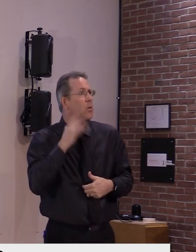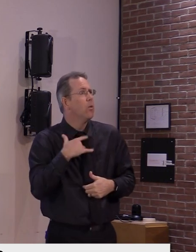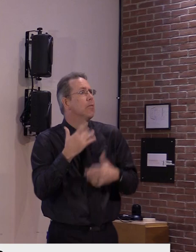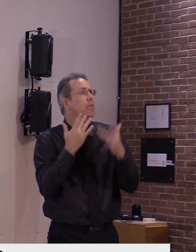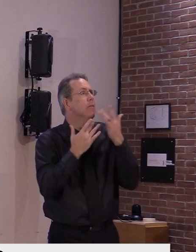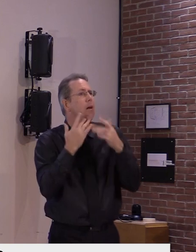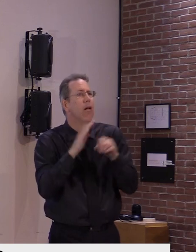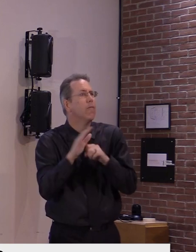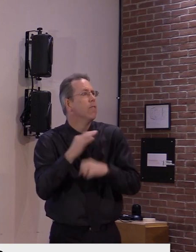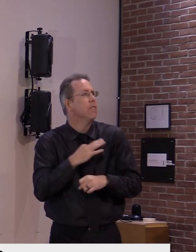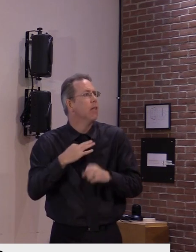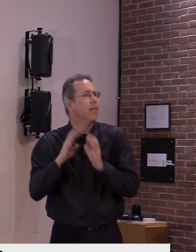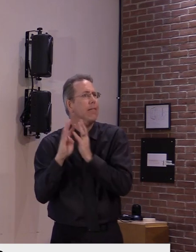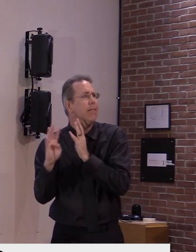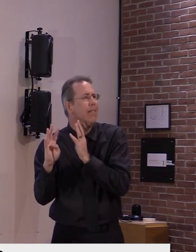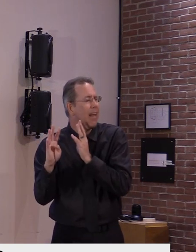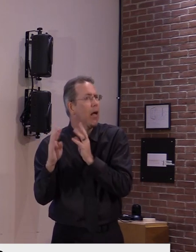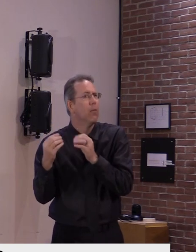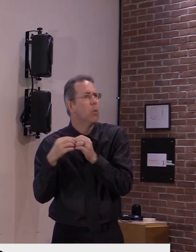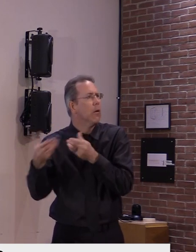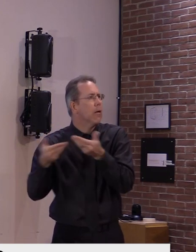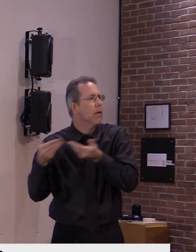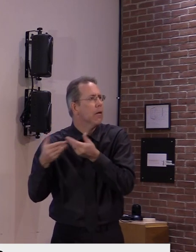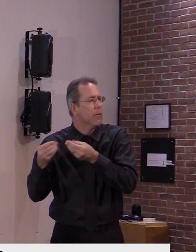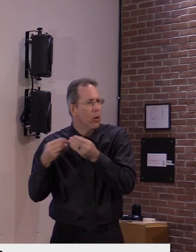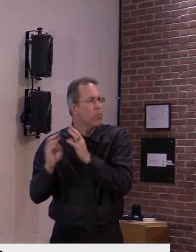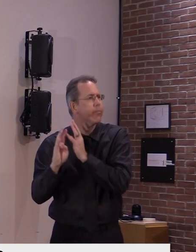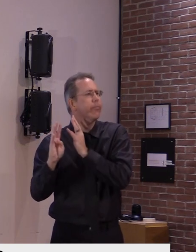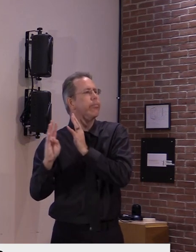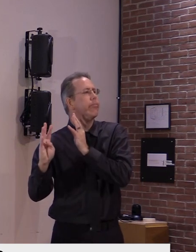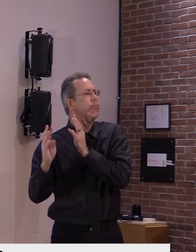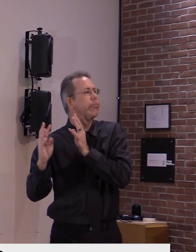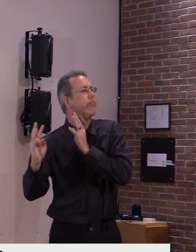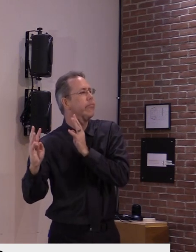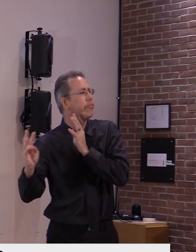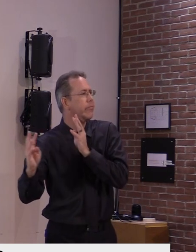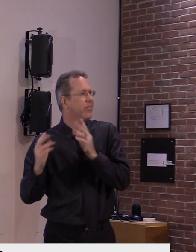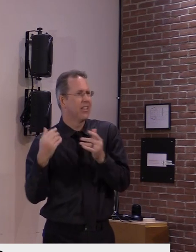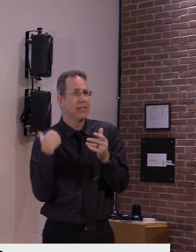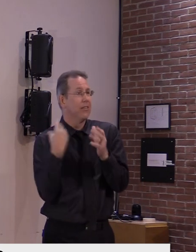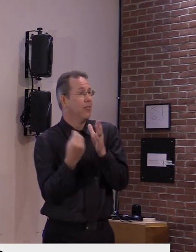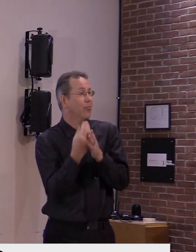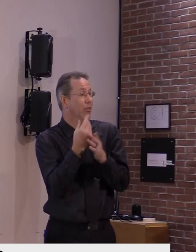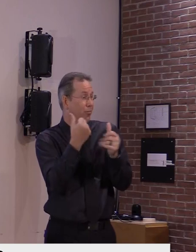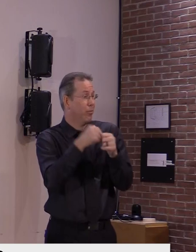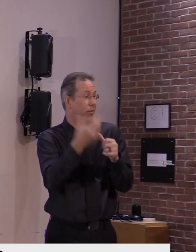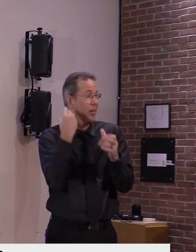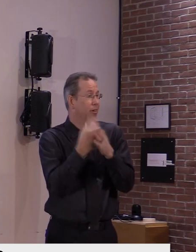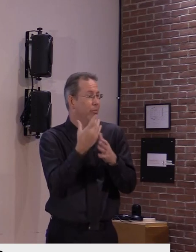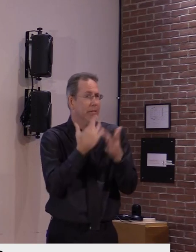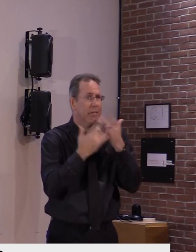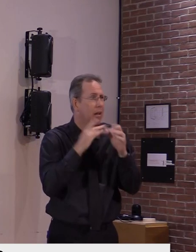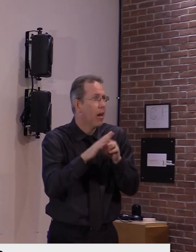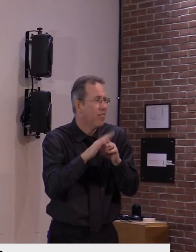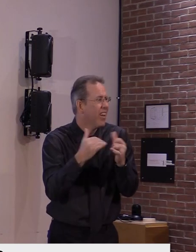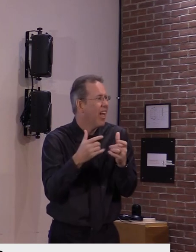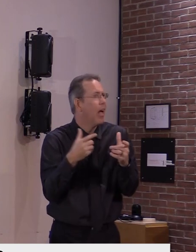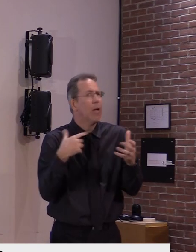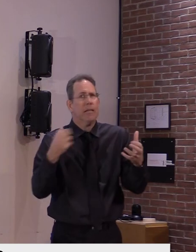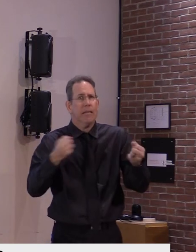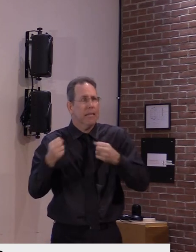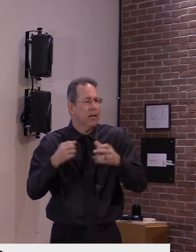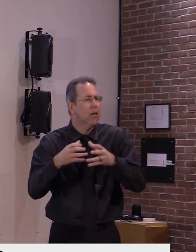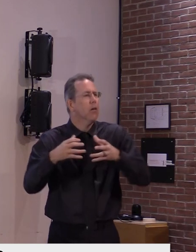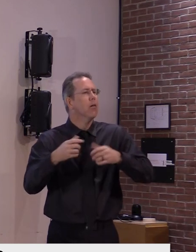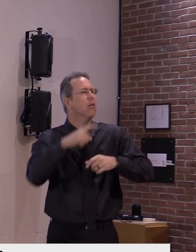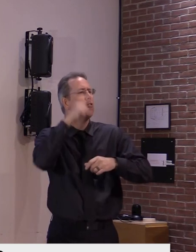capacity when we had that big surge in the beginning. But we're catching up now, and we're adding contact tracers